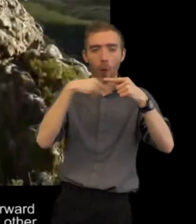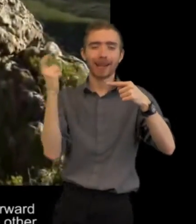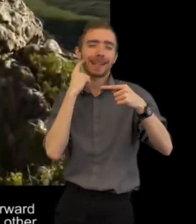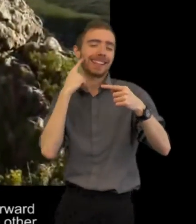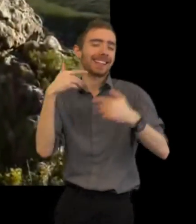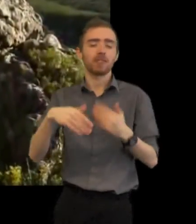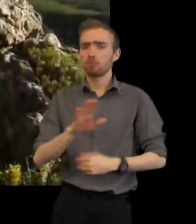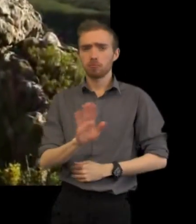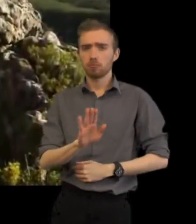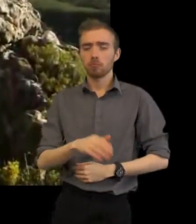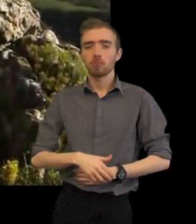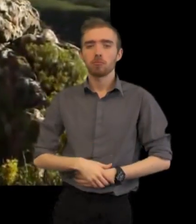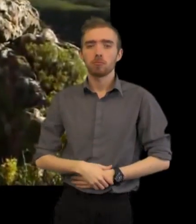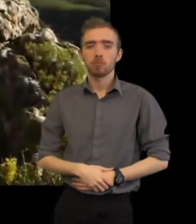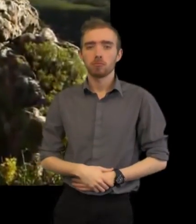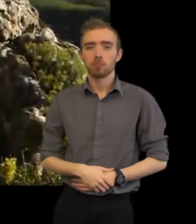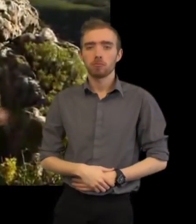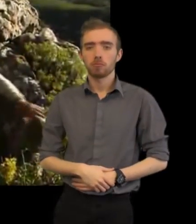other.